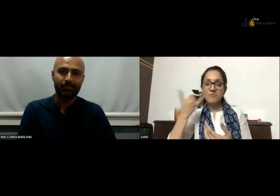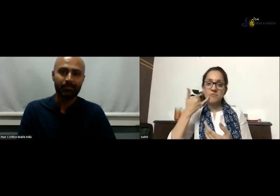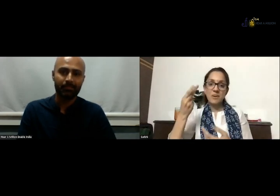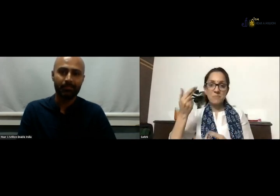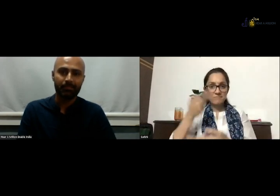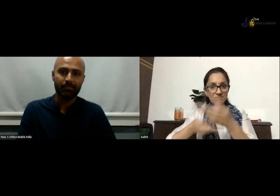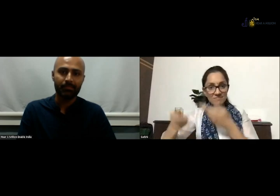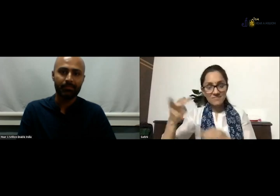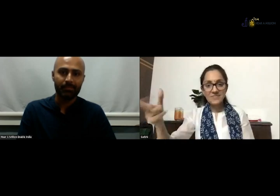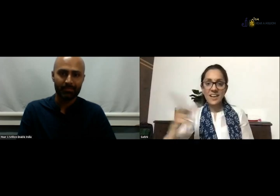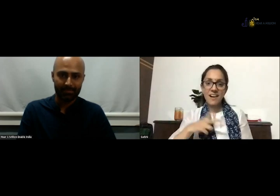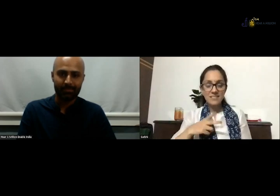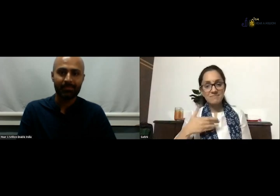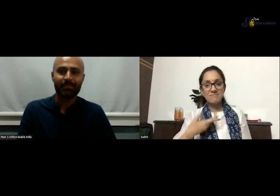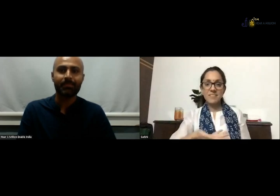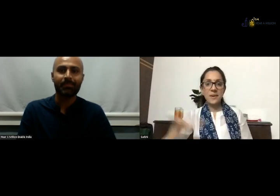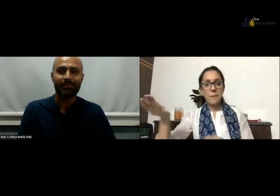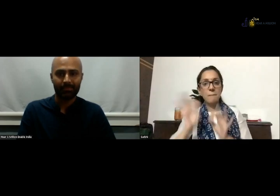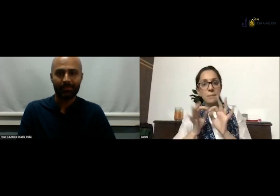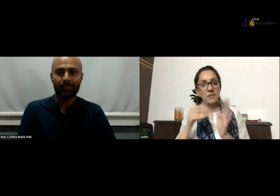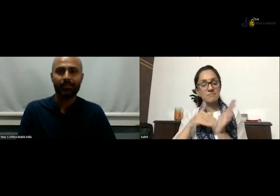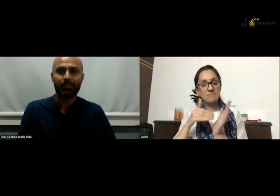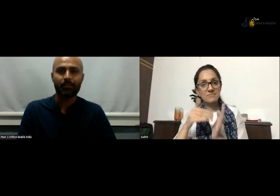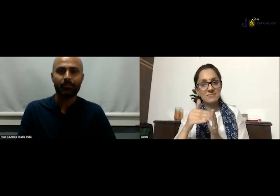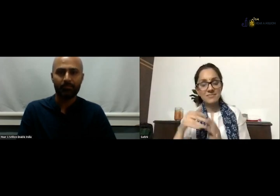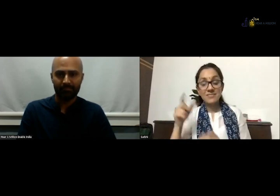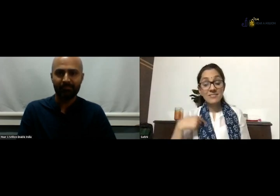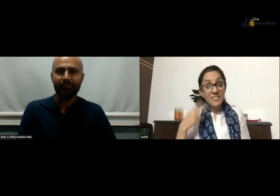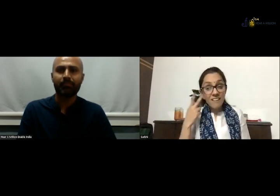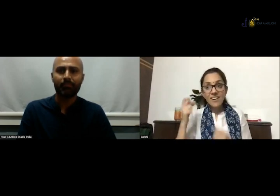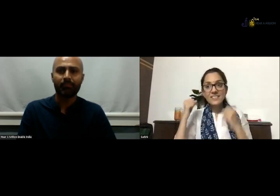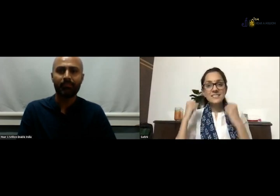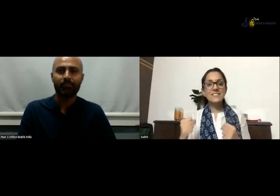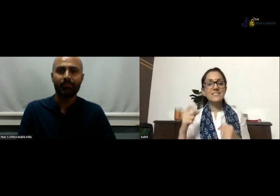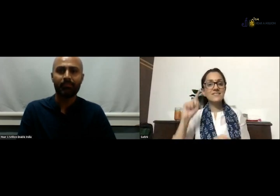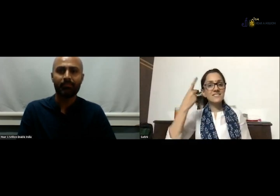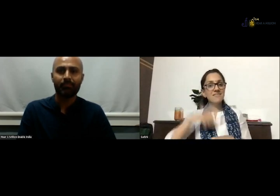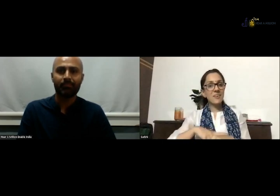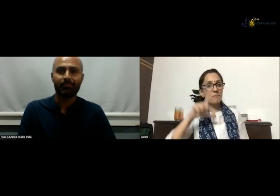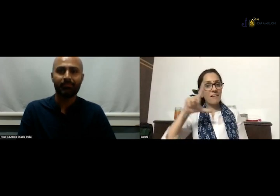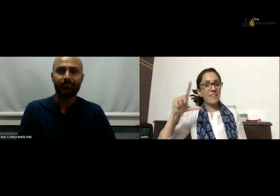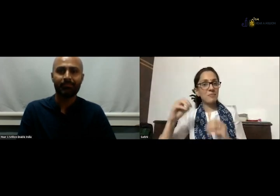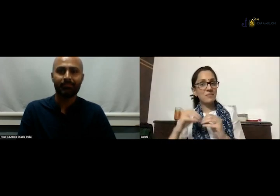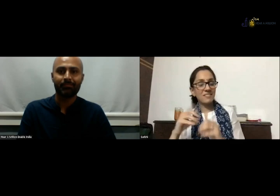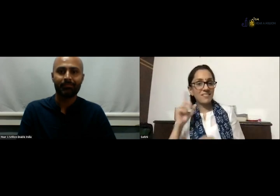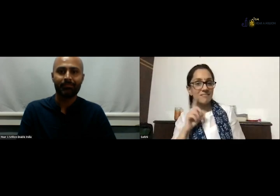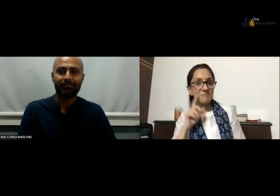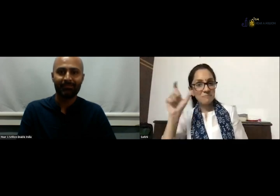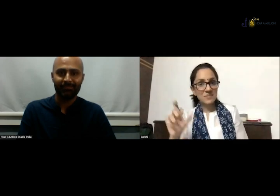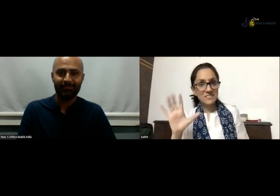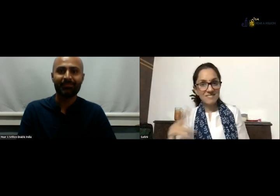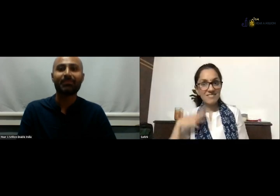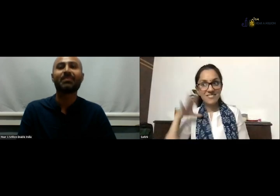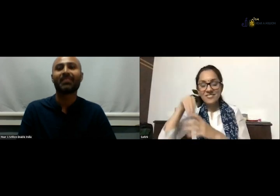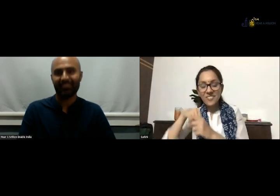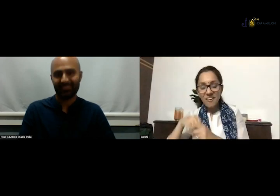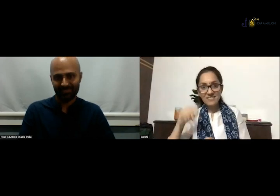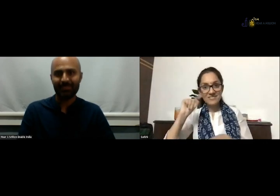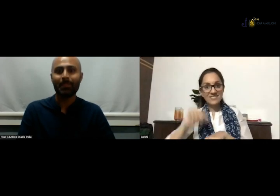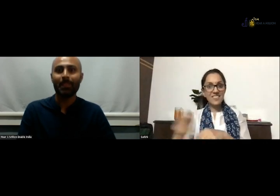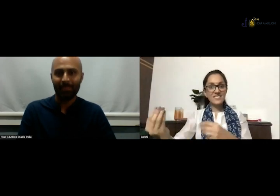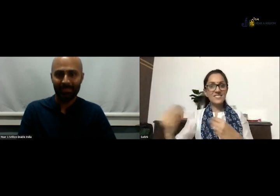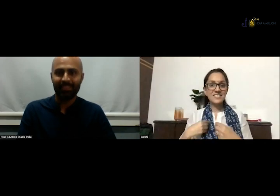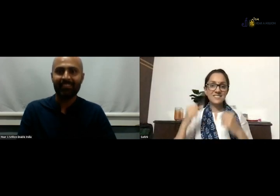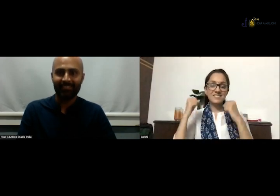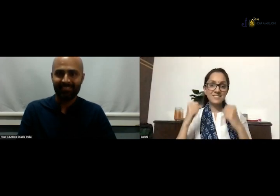remember. Yes, then we exchanged phone number, and I interpreted for her so many times. And